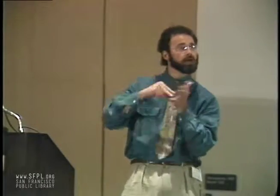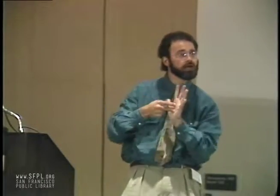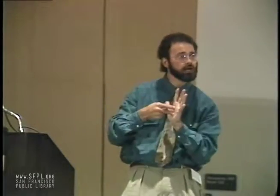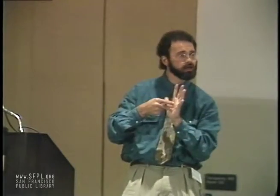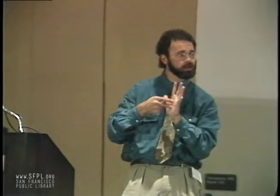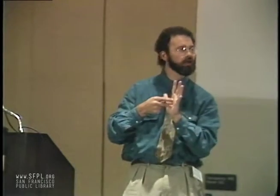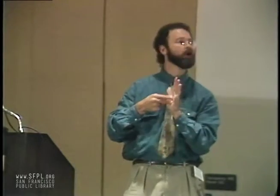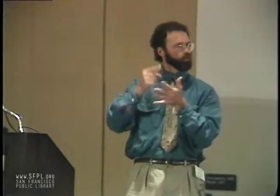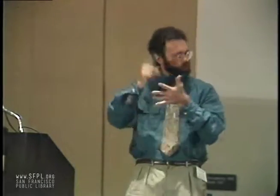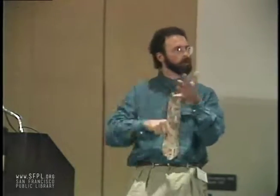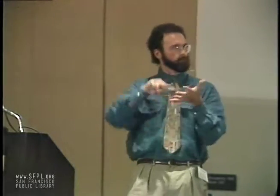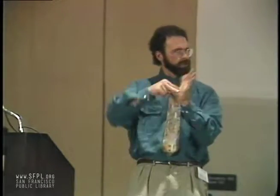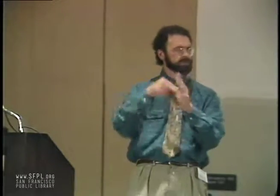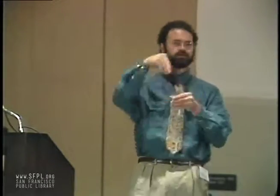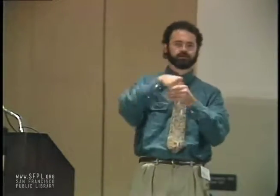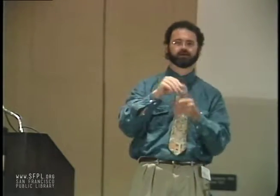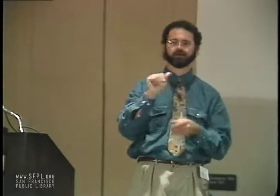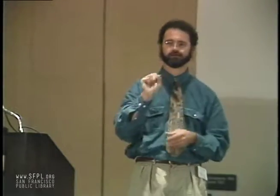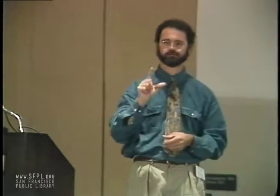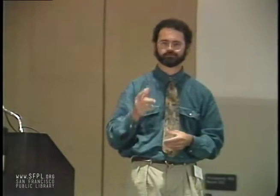sign, death itself,